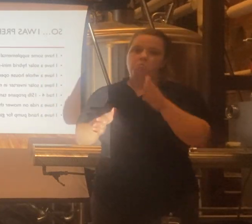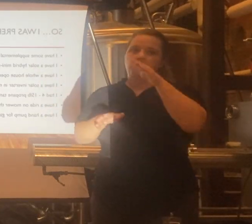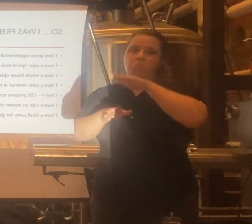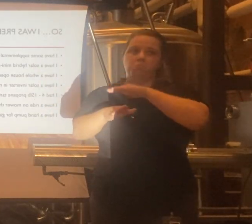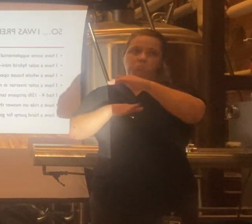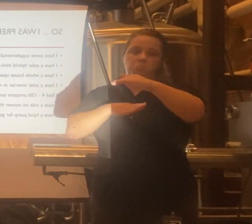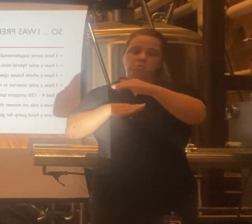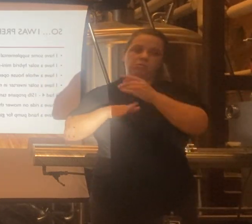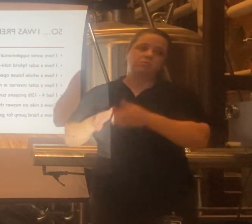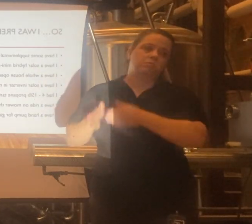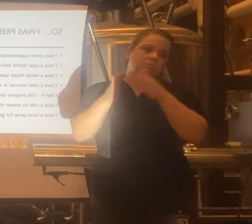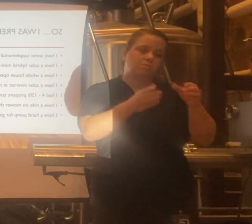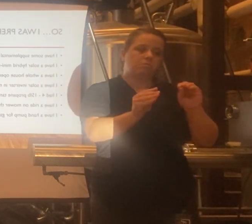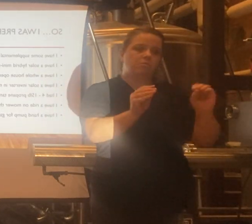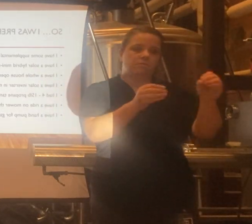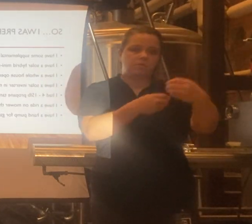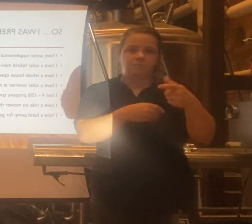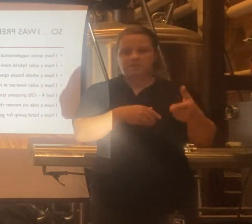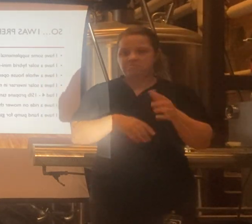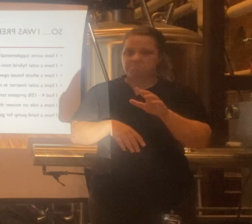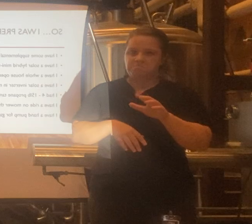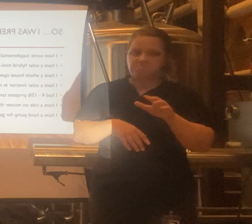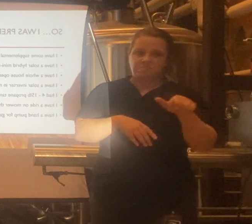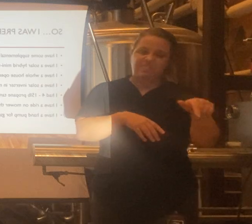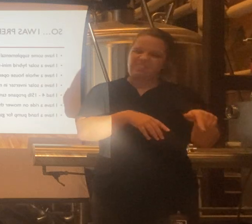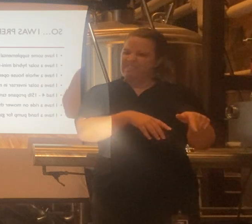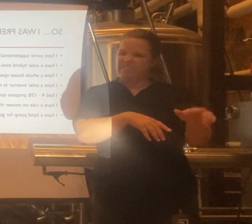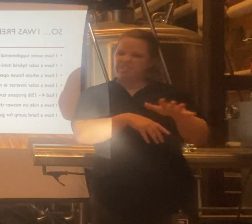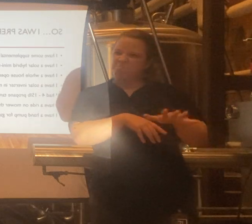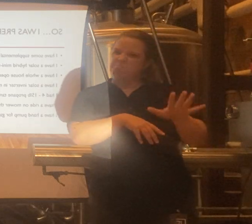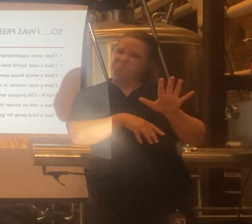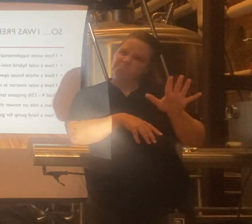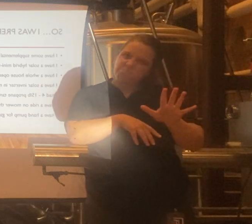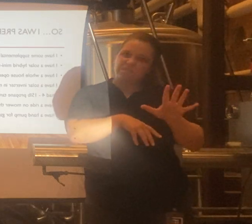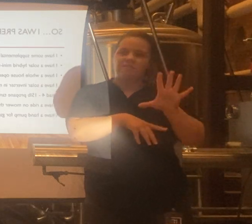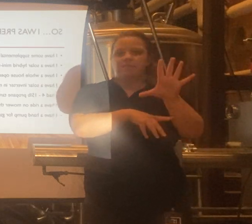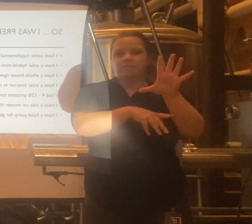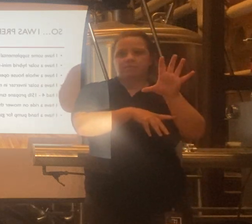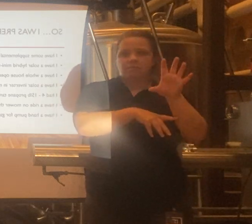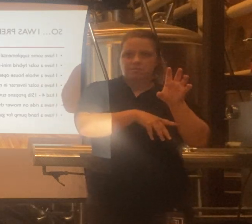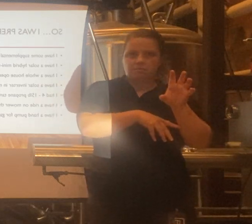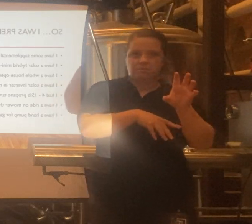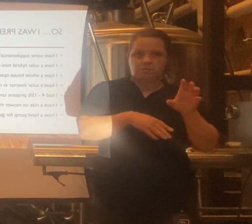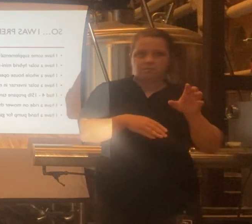and this office space, about 500 square feet. And so I had a solar mini split